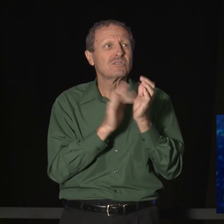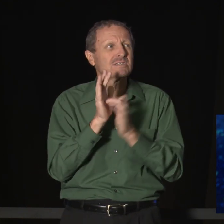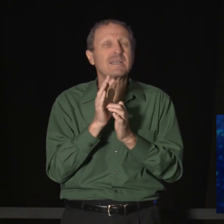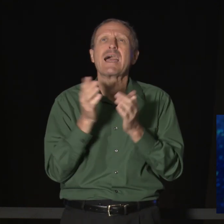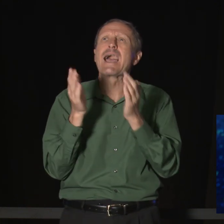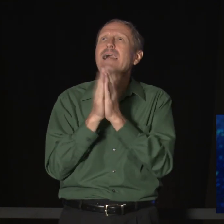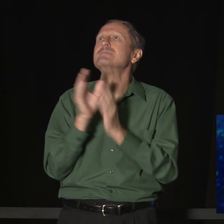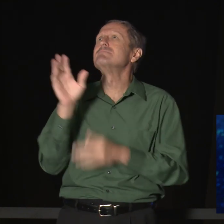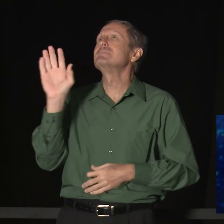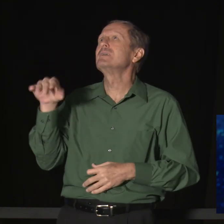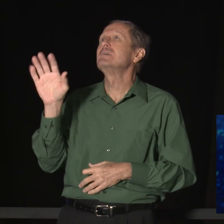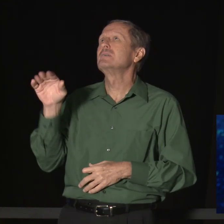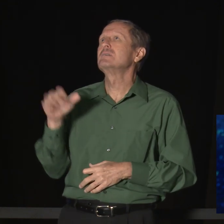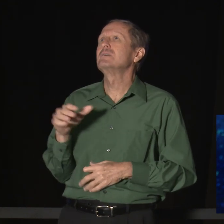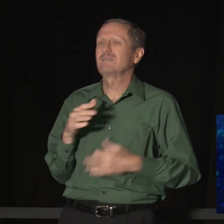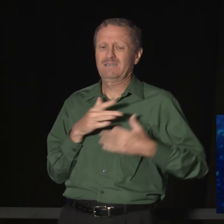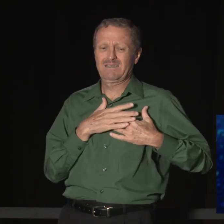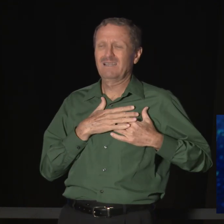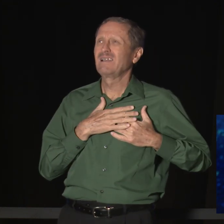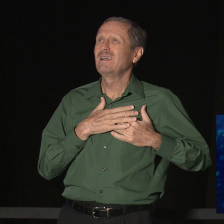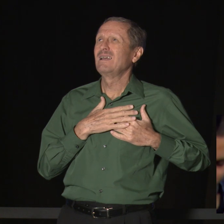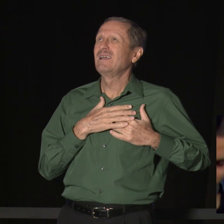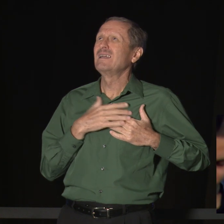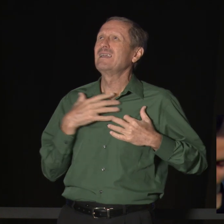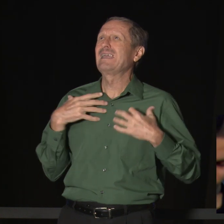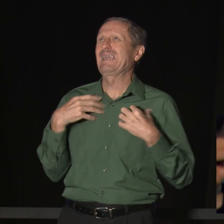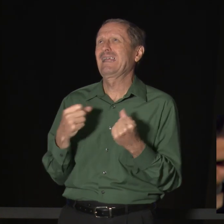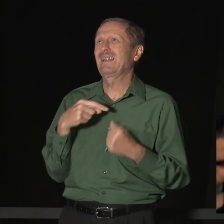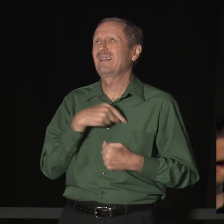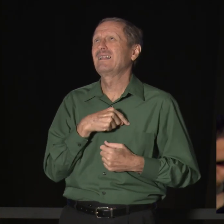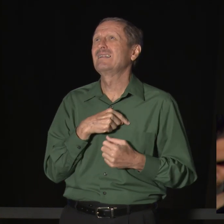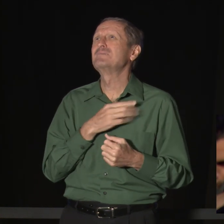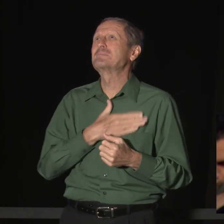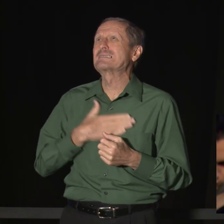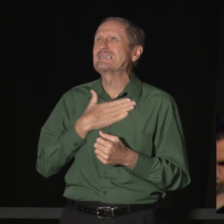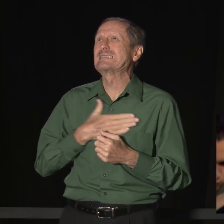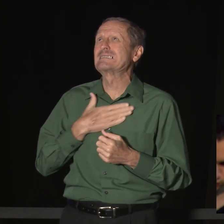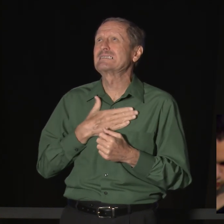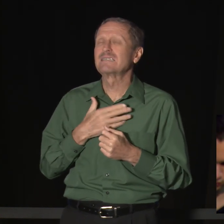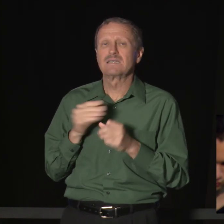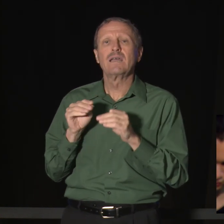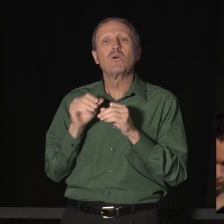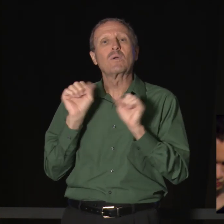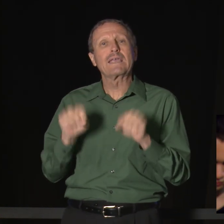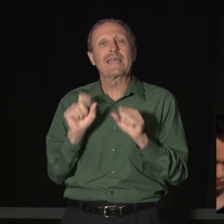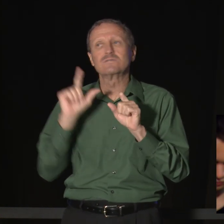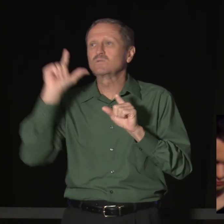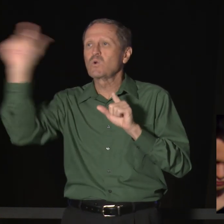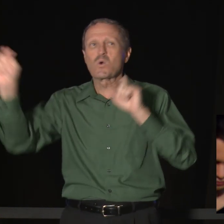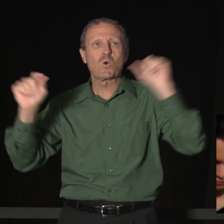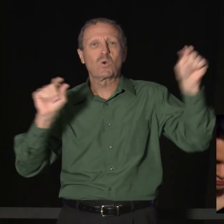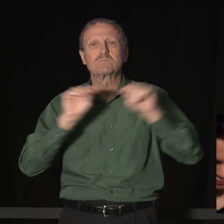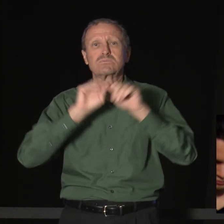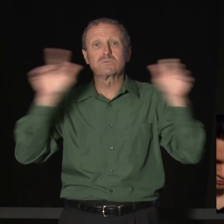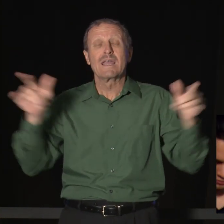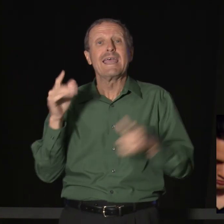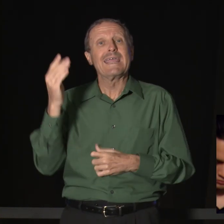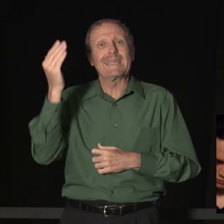and asking him to heal you so we can go and be scattered. He knows your